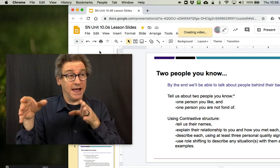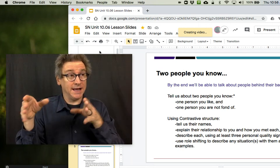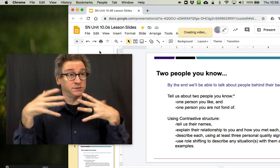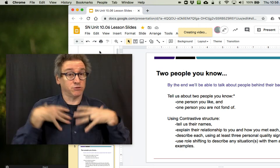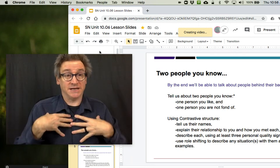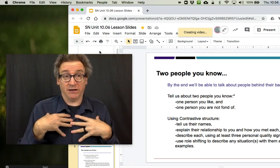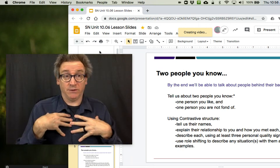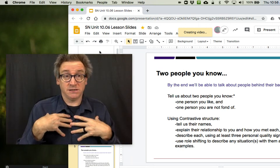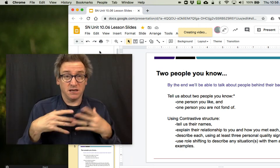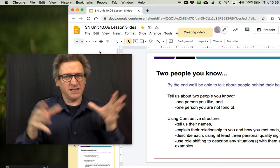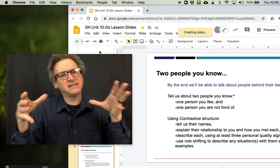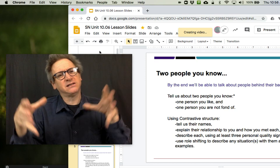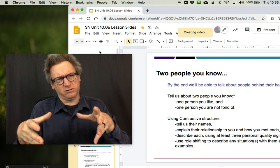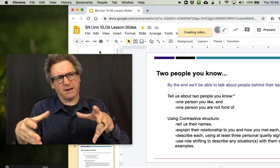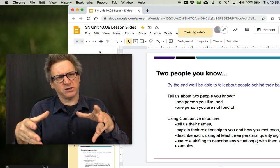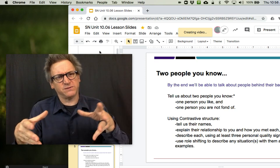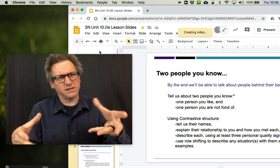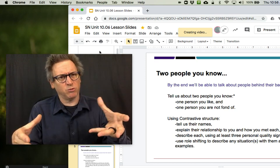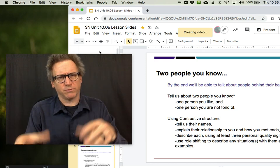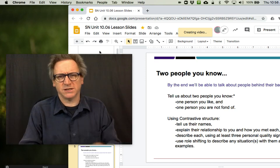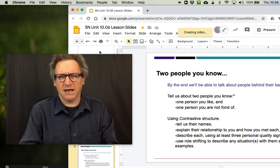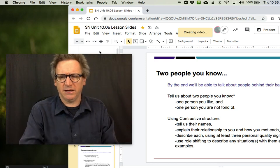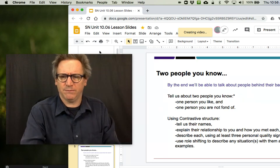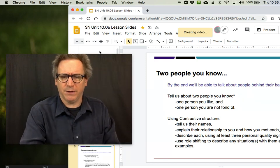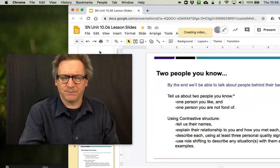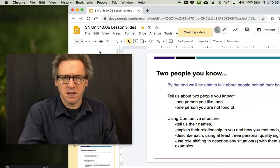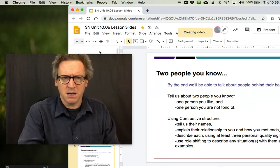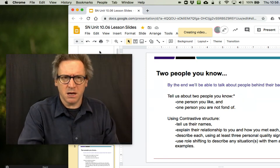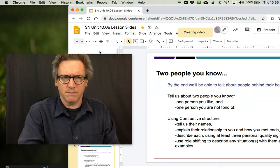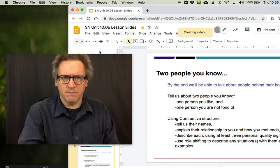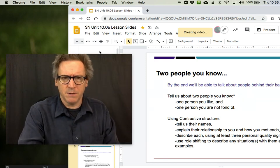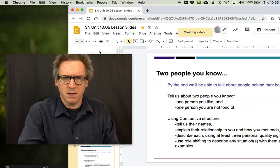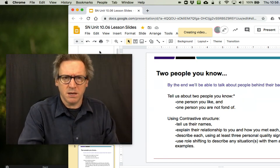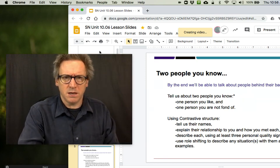well as personality-wise. This chapter is focusing more on personality, but